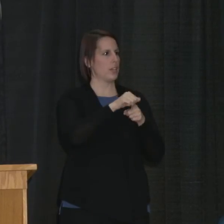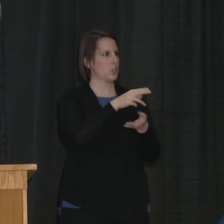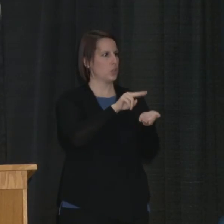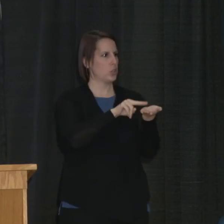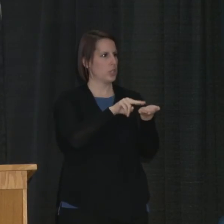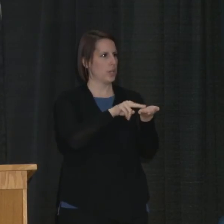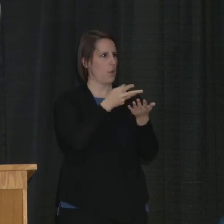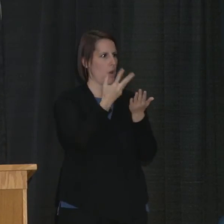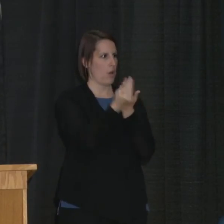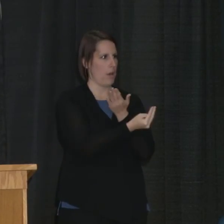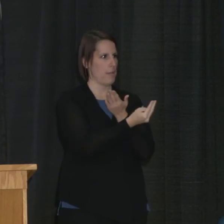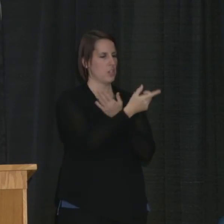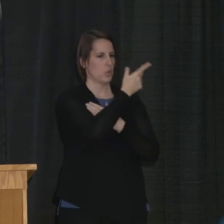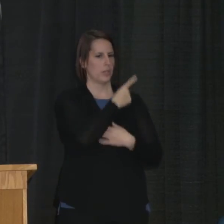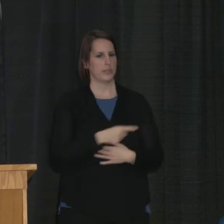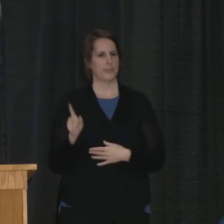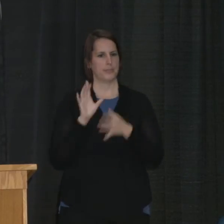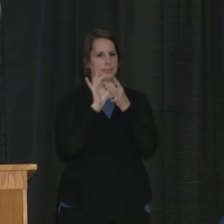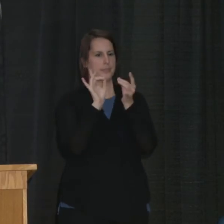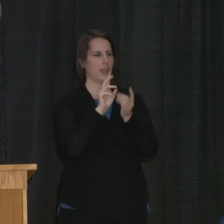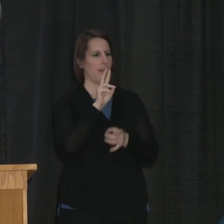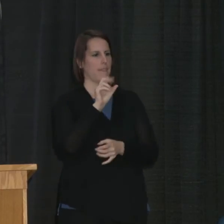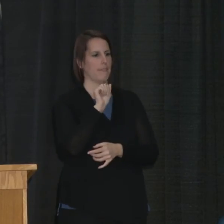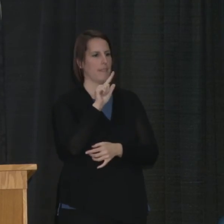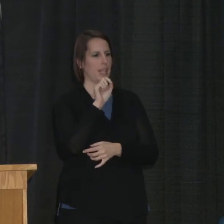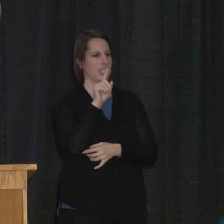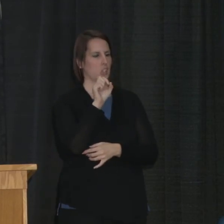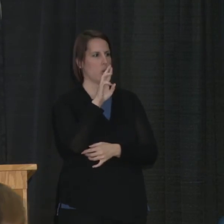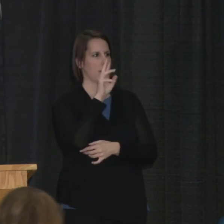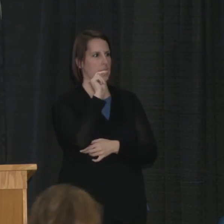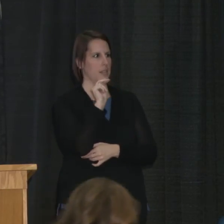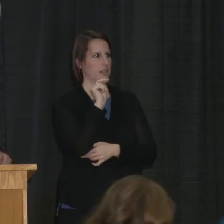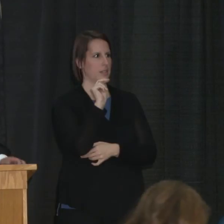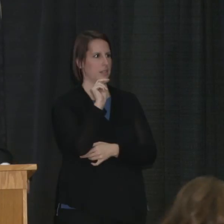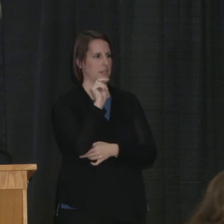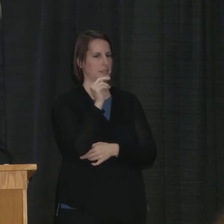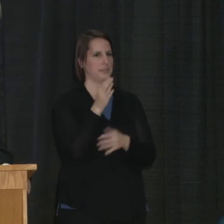and present our valedictory address for our convocation.